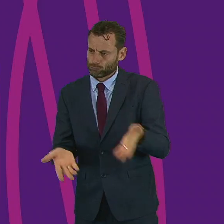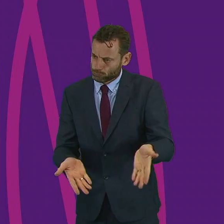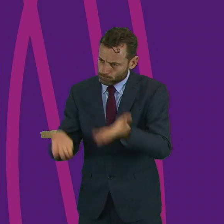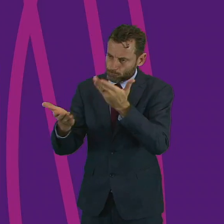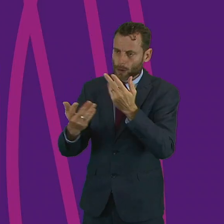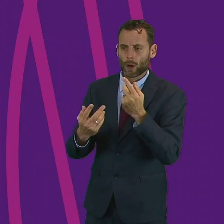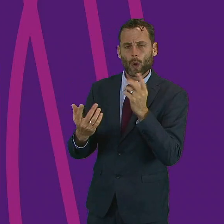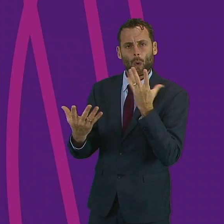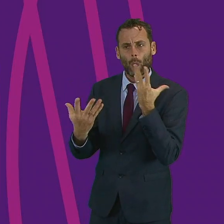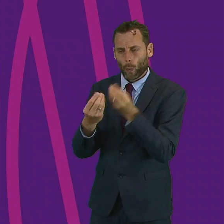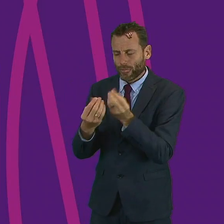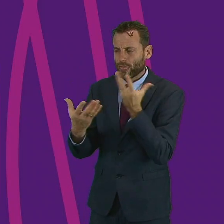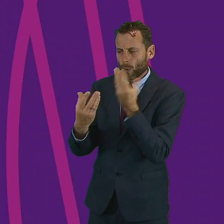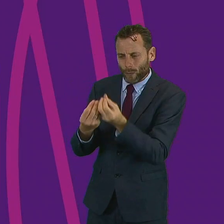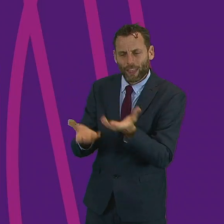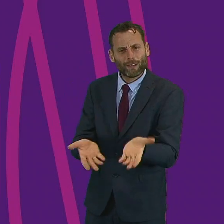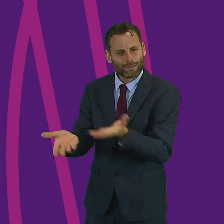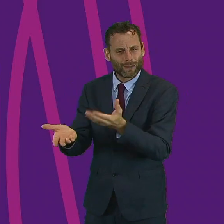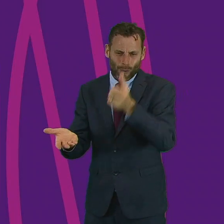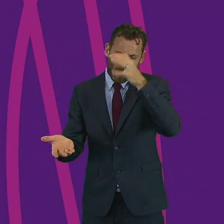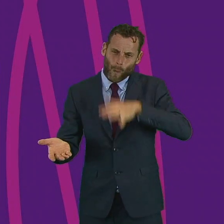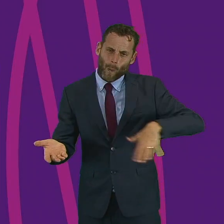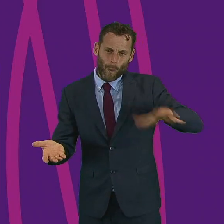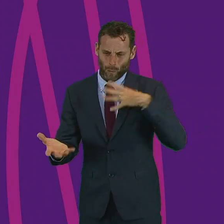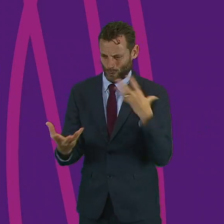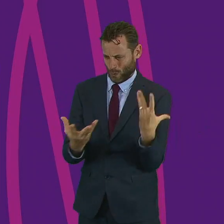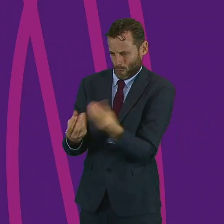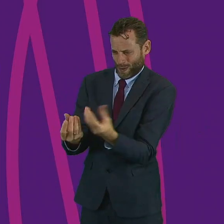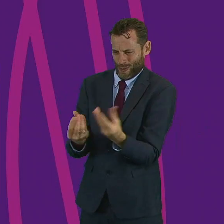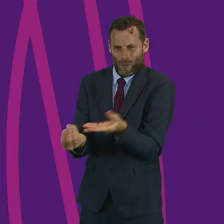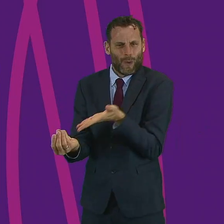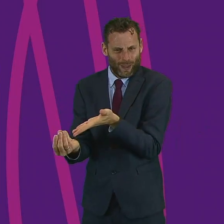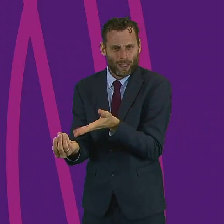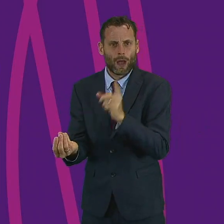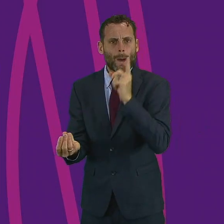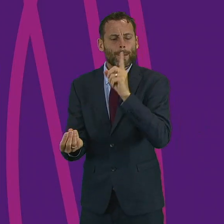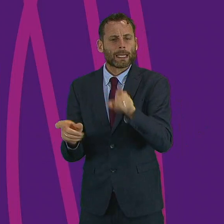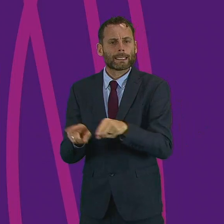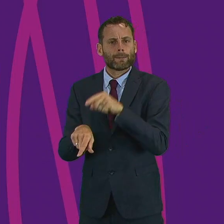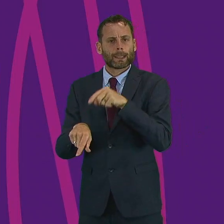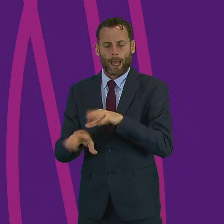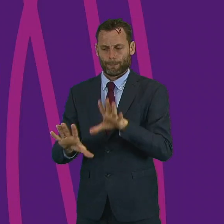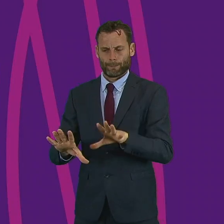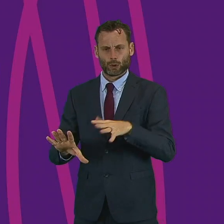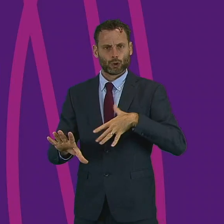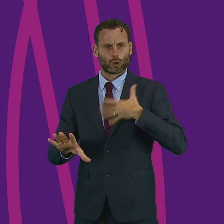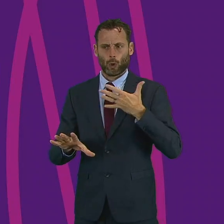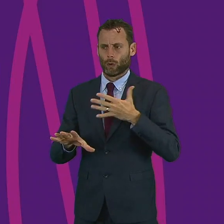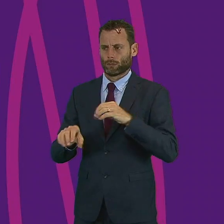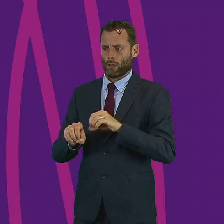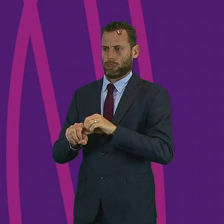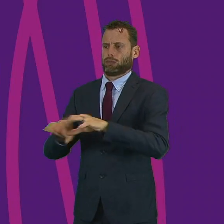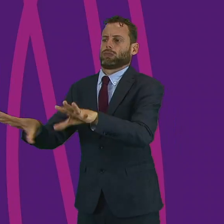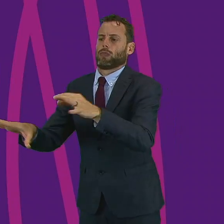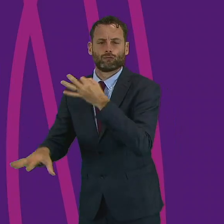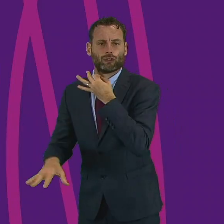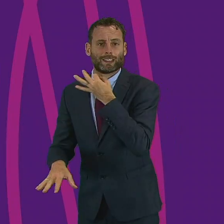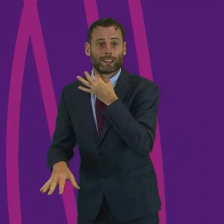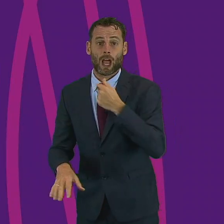normal interaction with their loved ones, which I absolutely understand, but also make sure we are doing everything appropriate